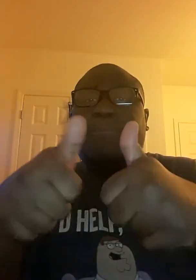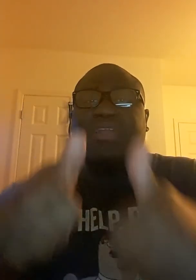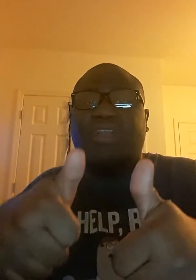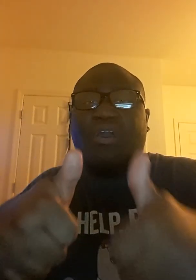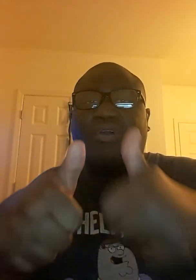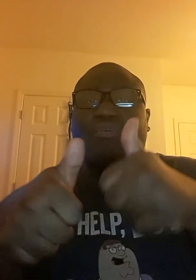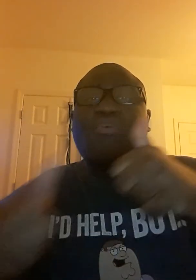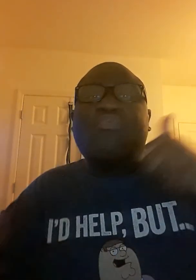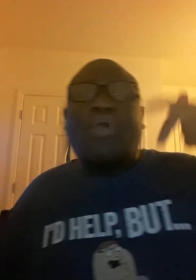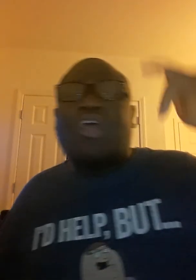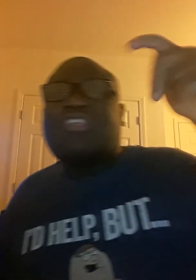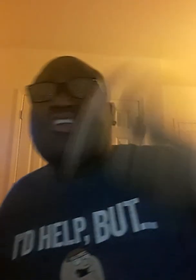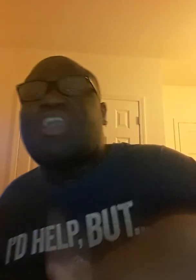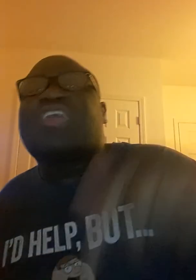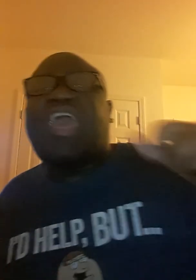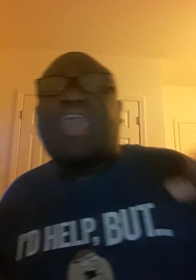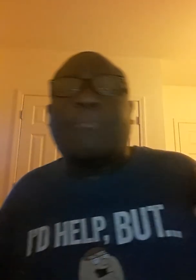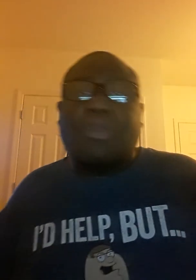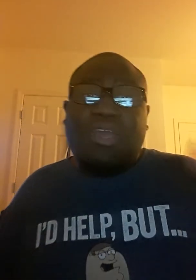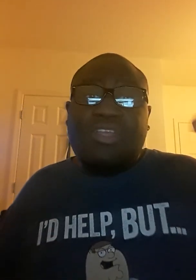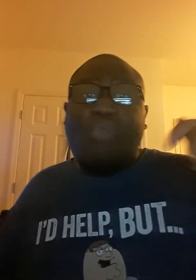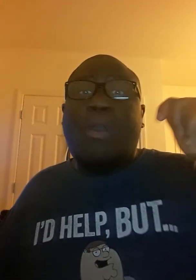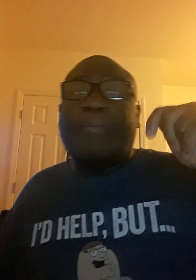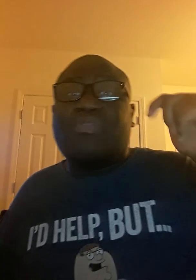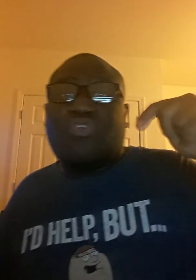below what game you want me to